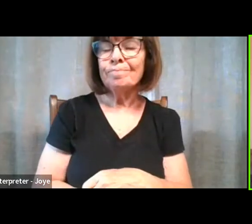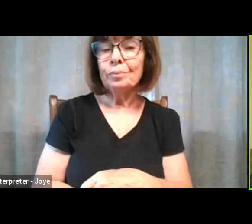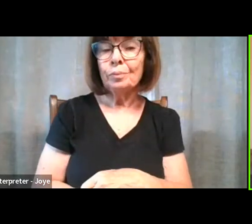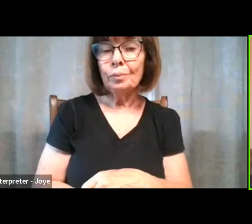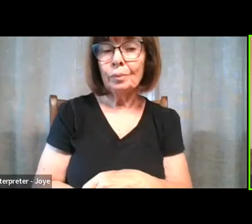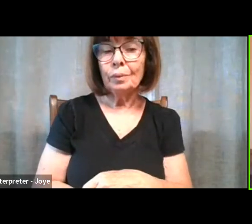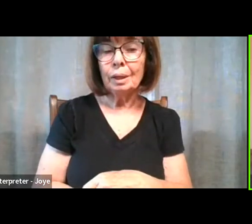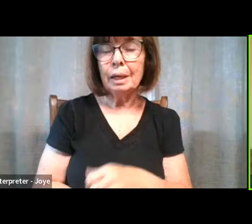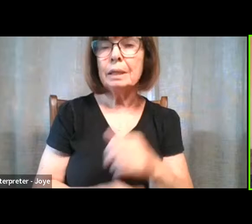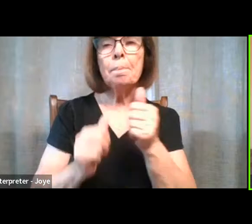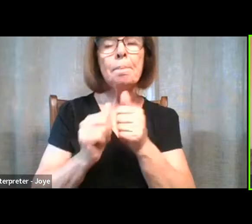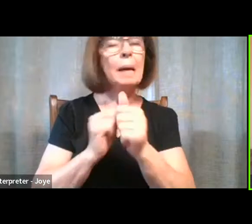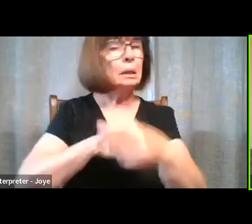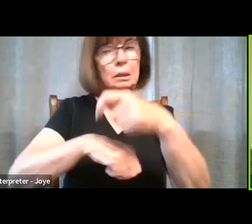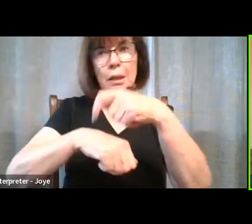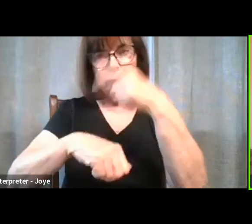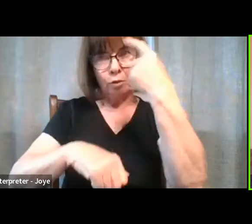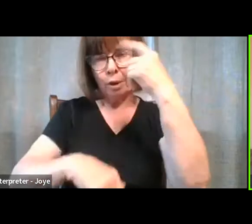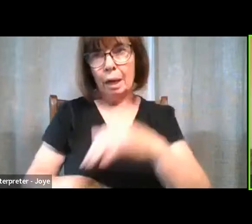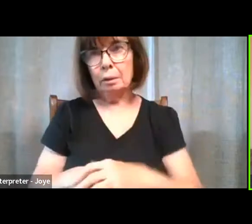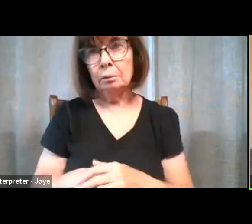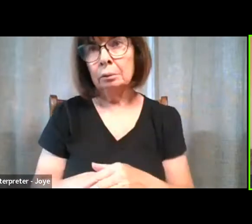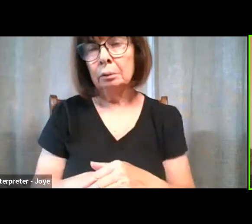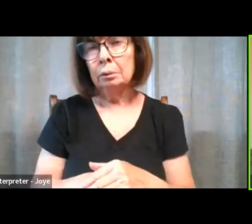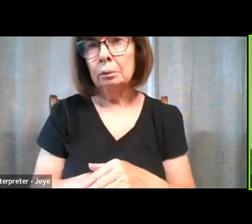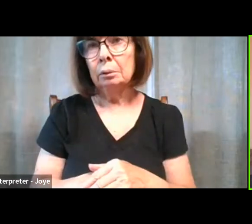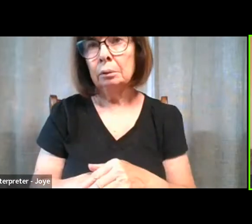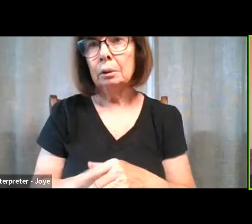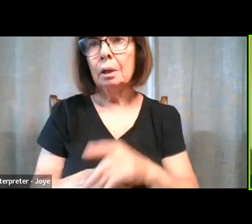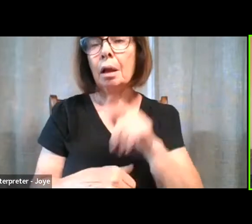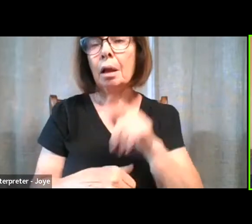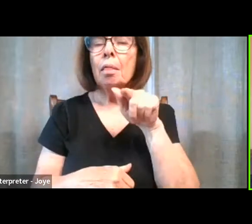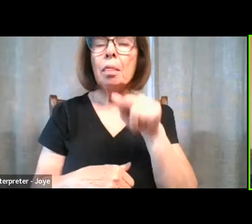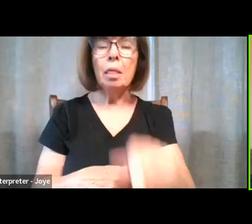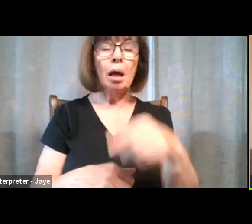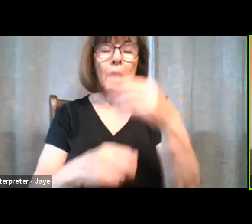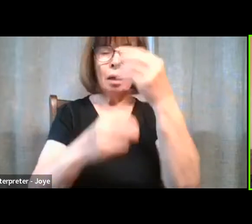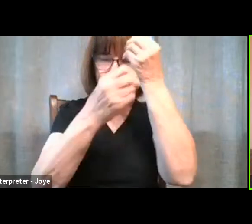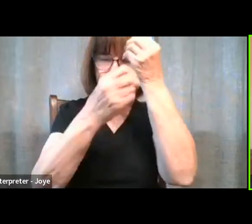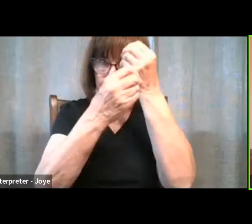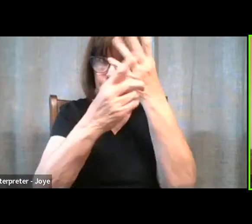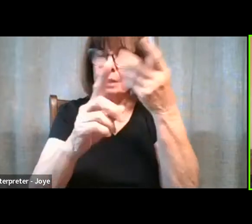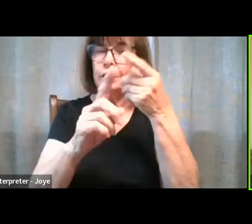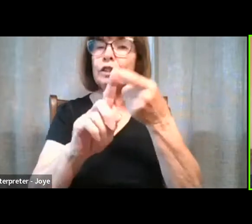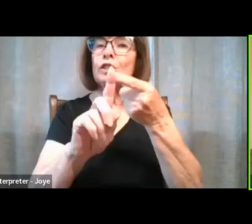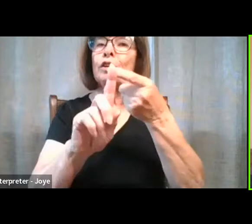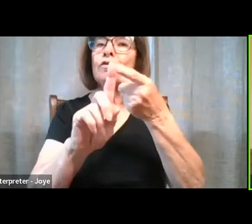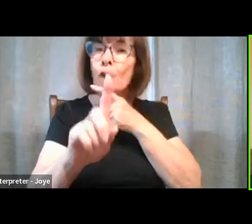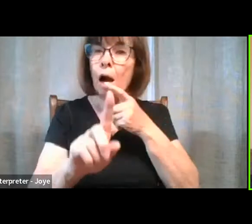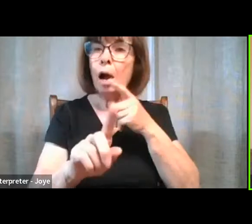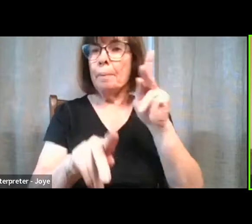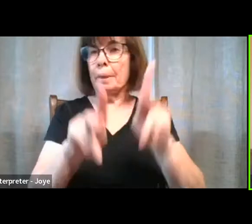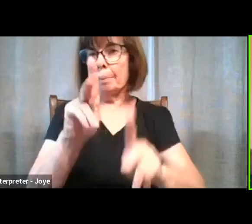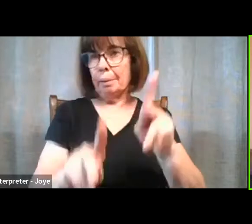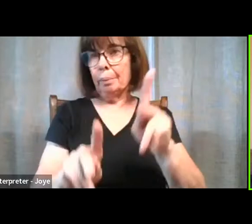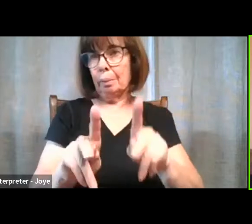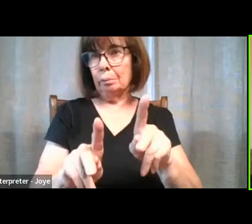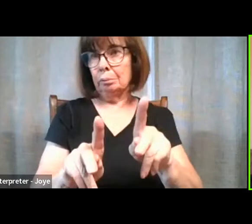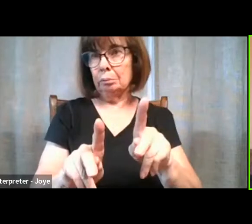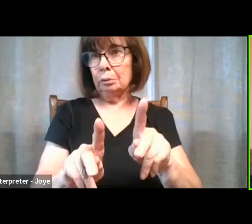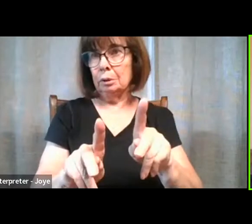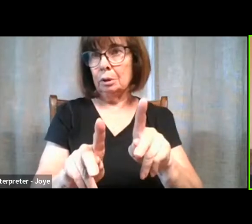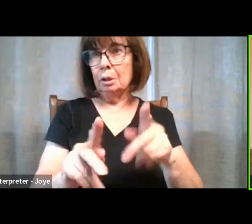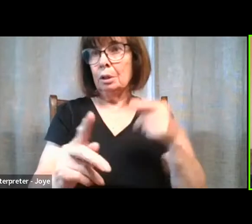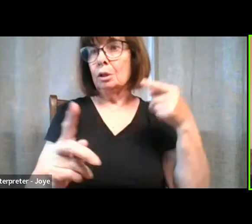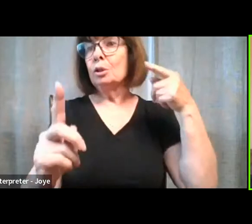well past time that the message come from the people, you know, to